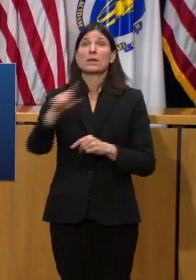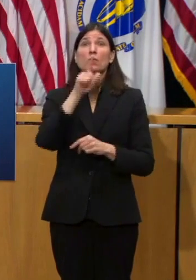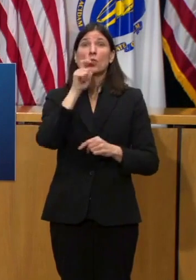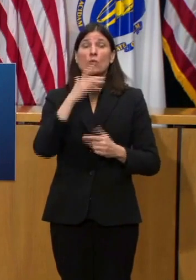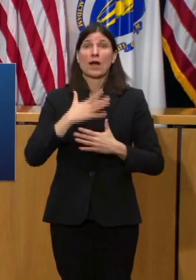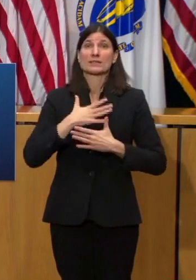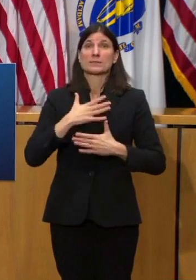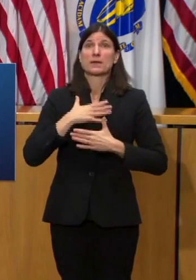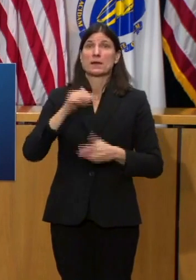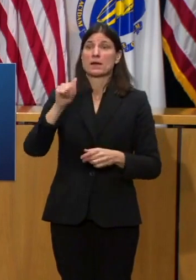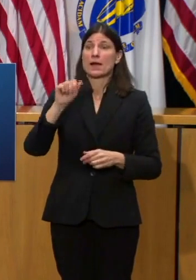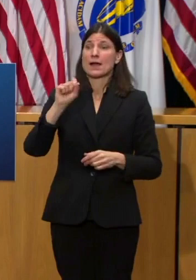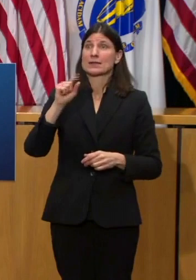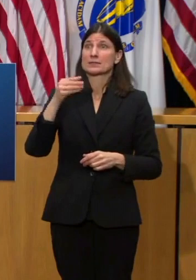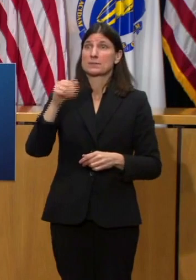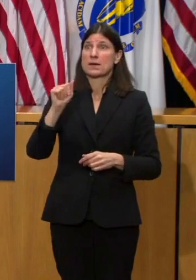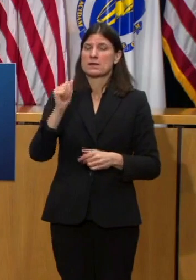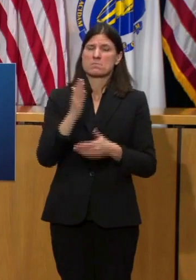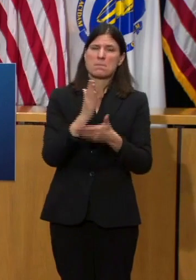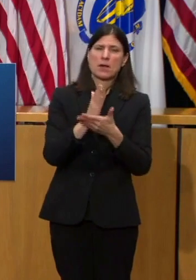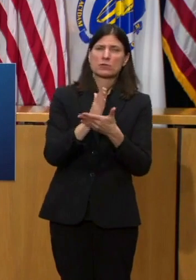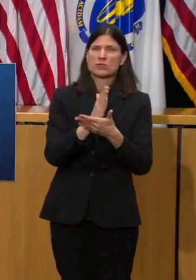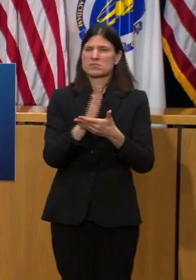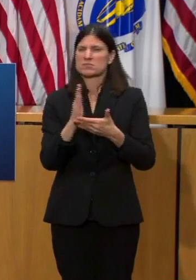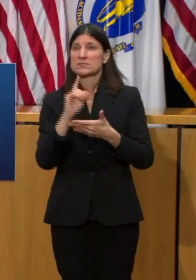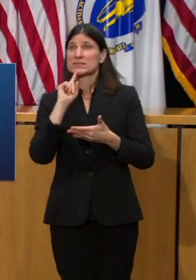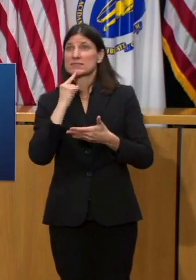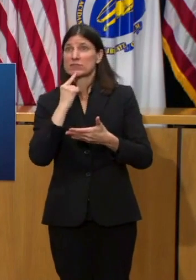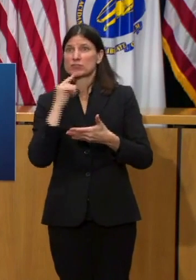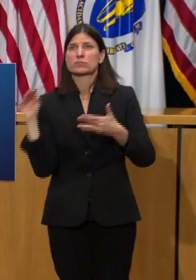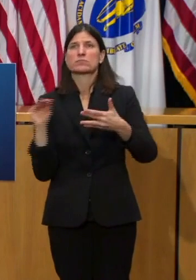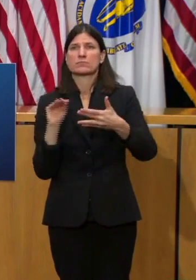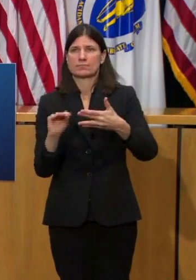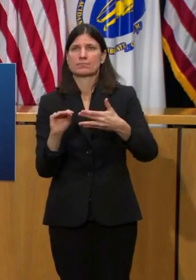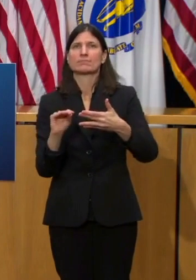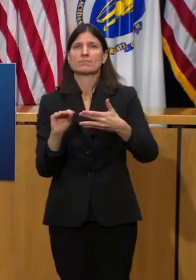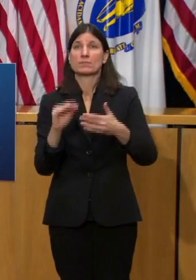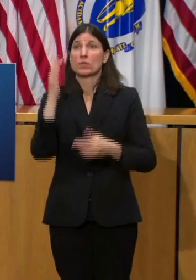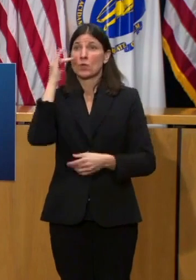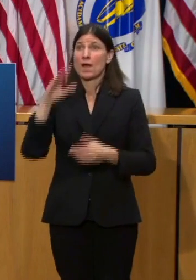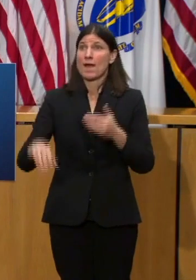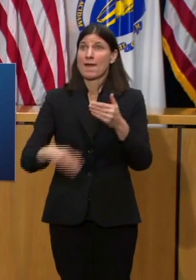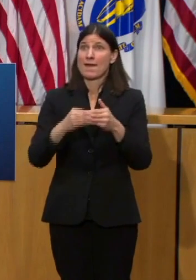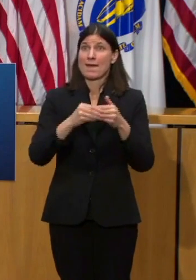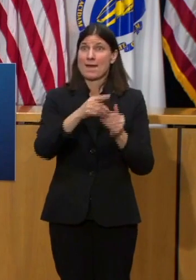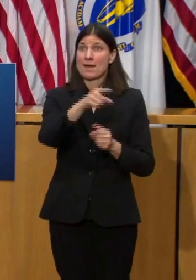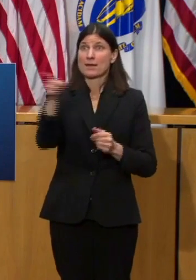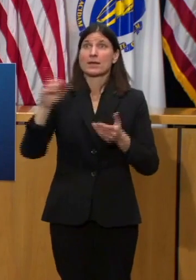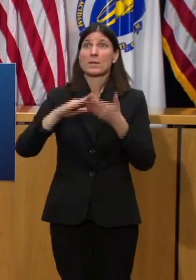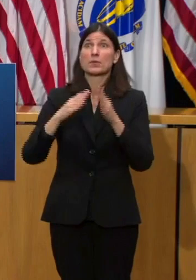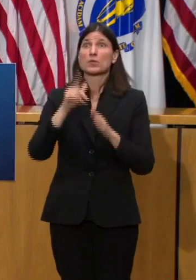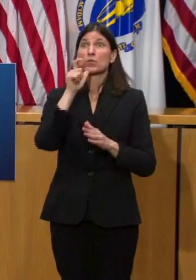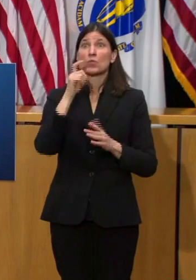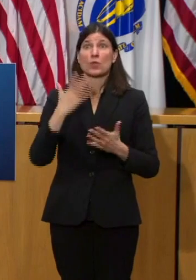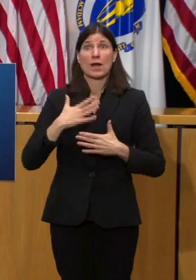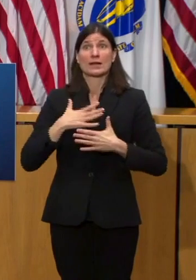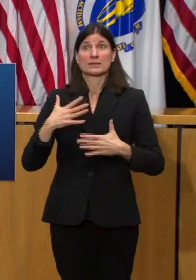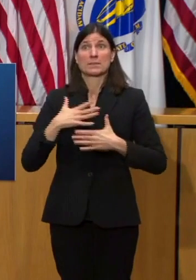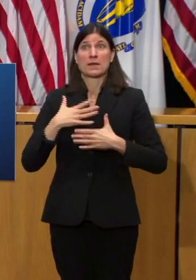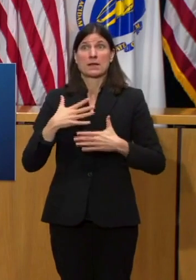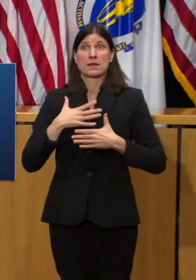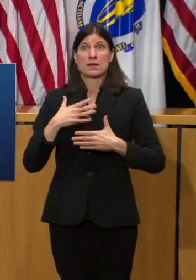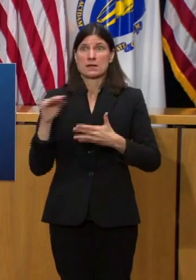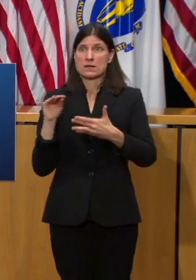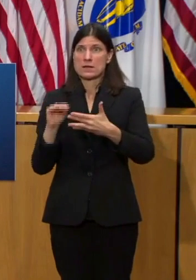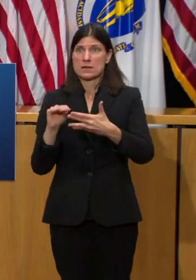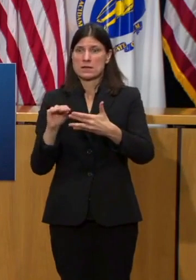asthma on communities of color. So, the following conditions are eligible for phase two. These are individuals of any